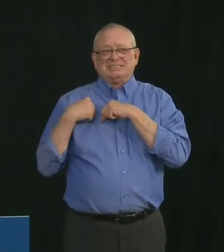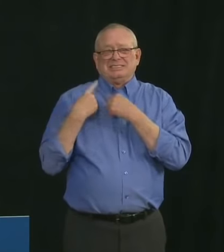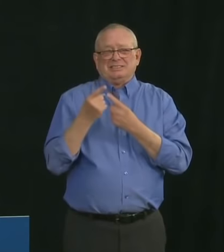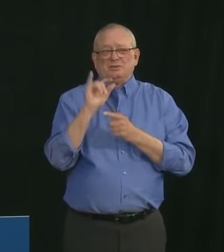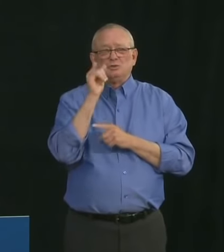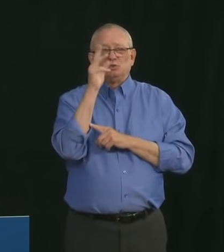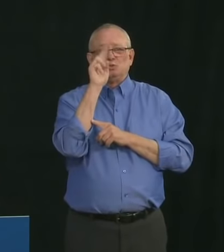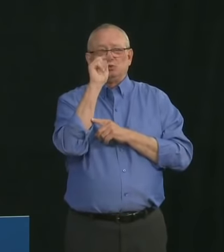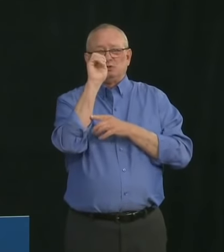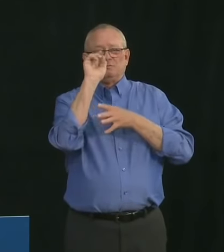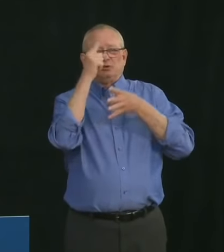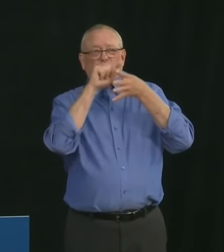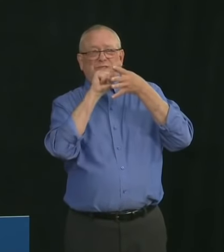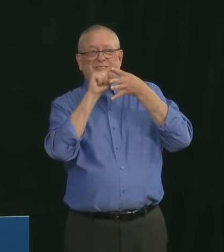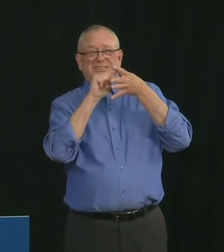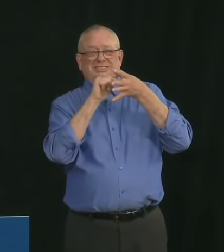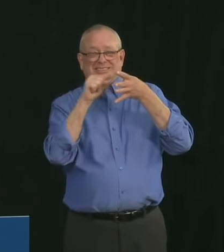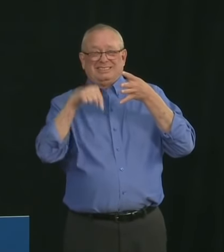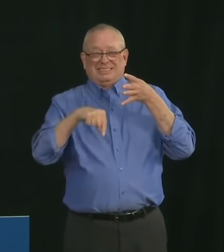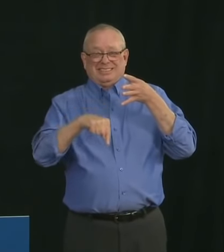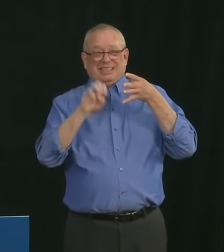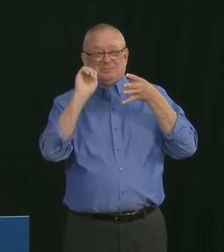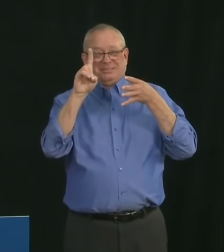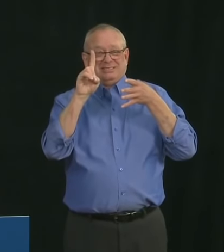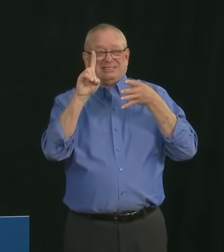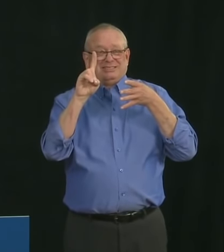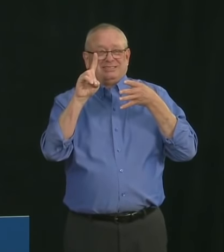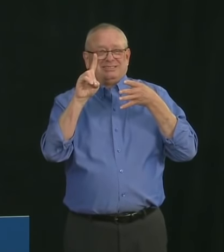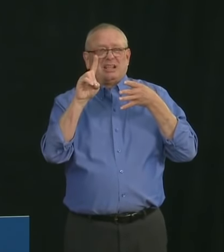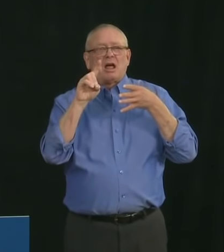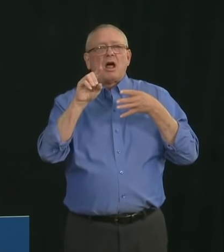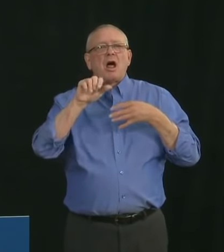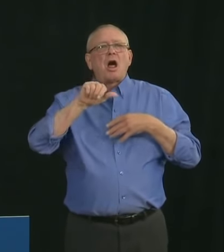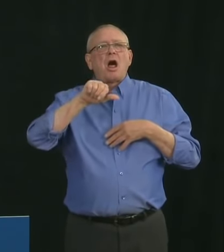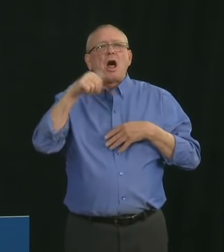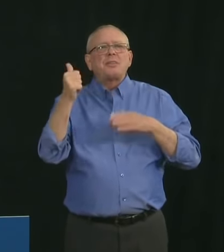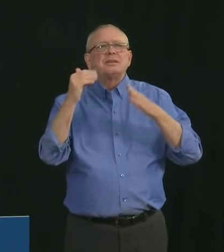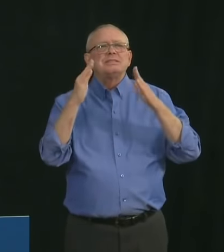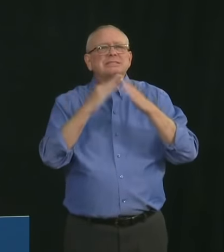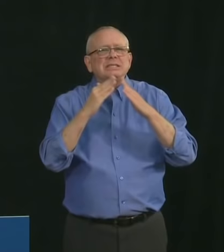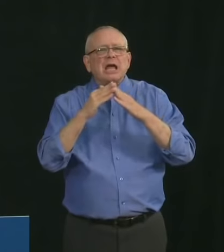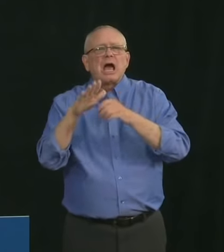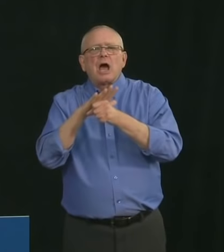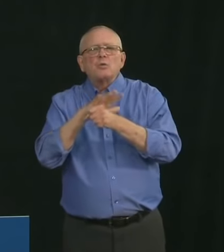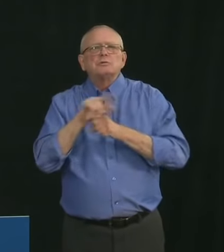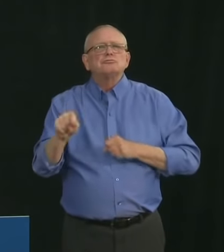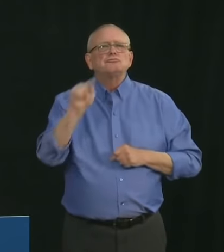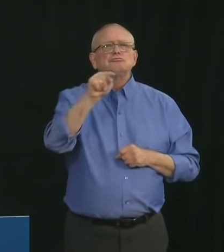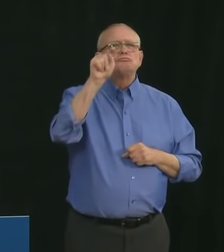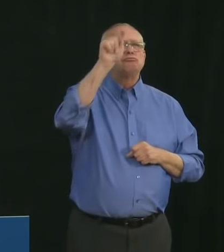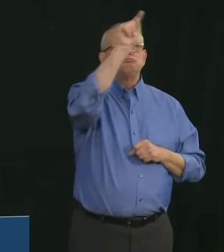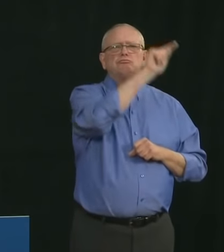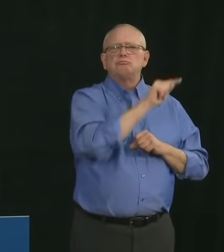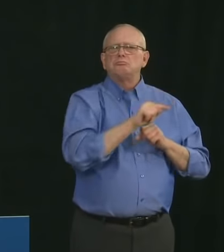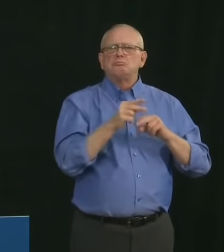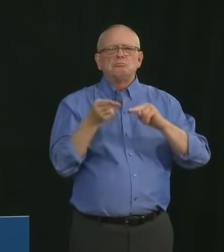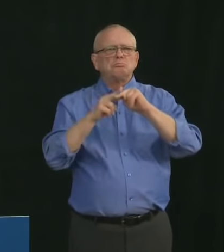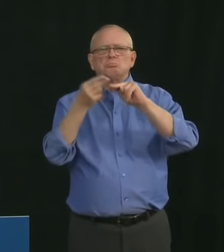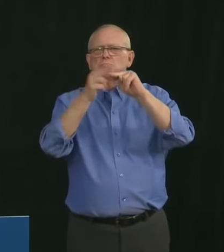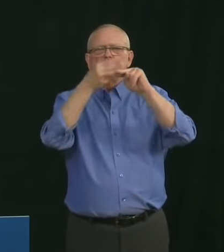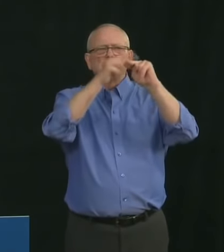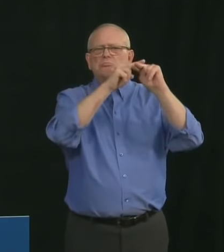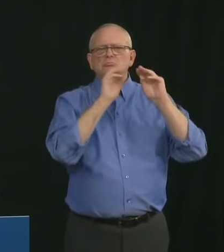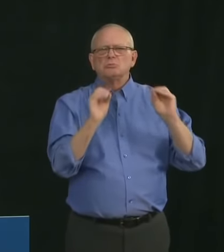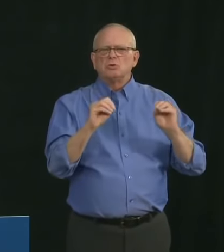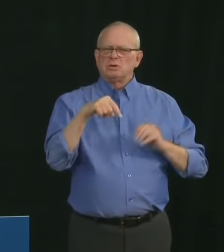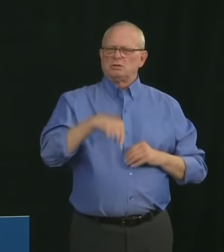There's not been that quite of an increase in other places. Is there anything that is missing in Edmonton that isn't in other places? Or